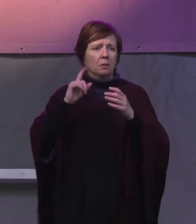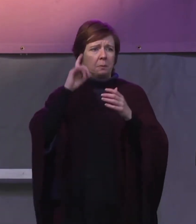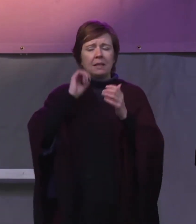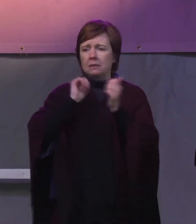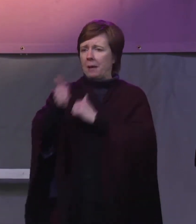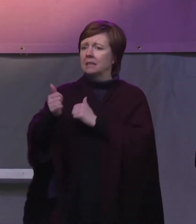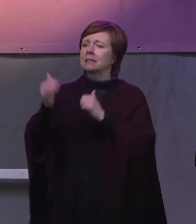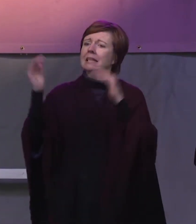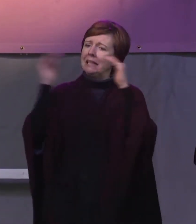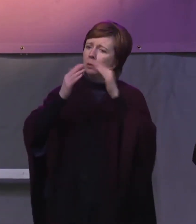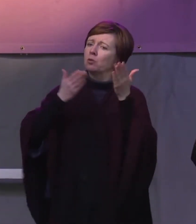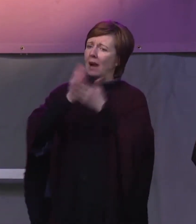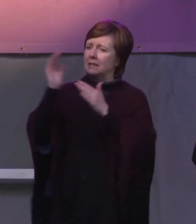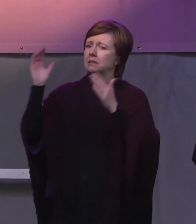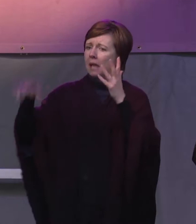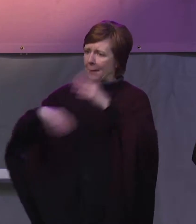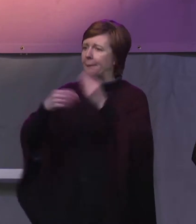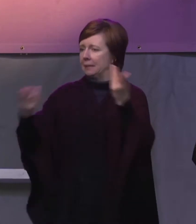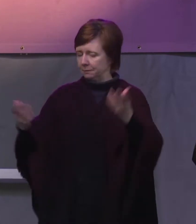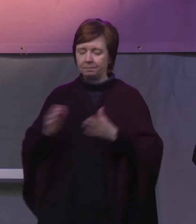Amendment.